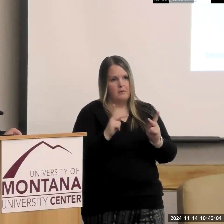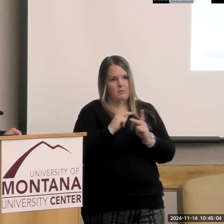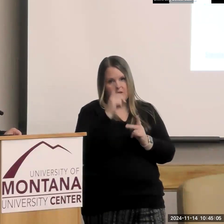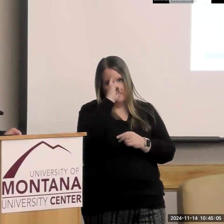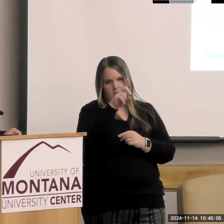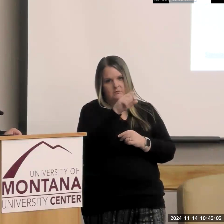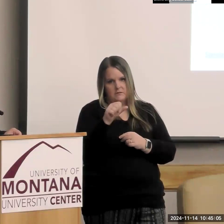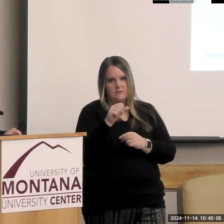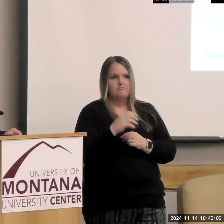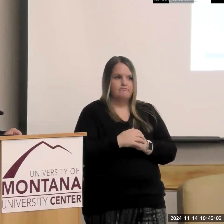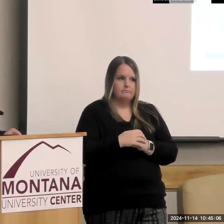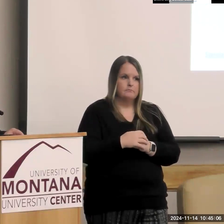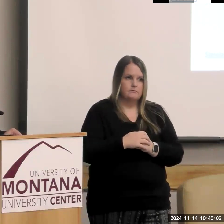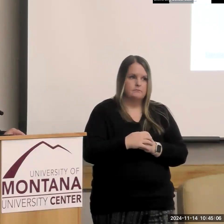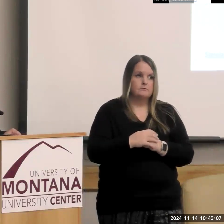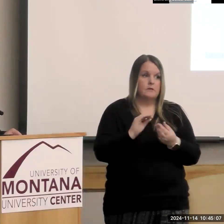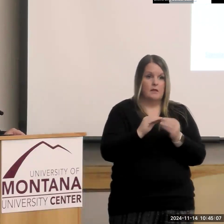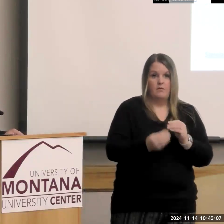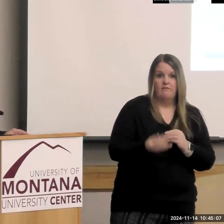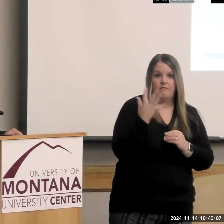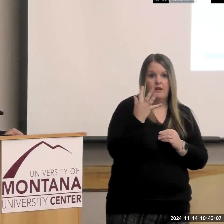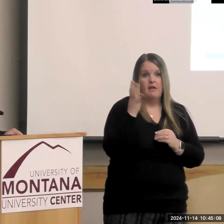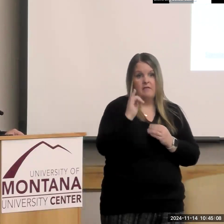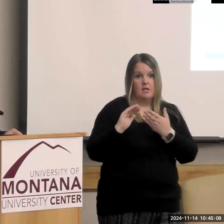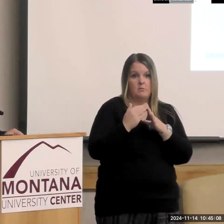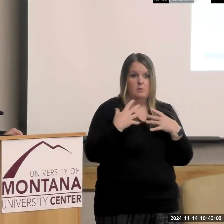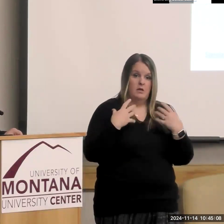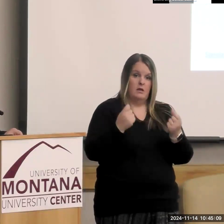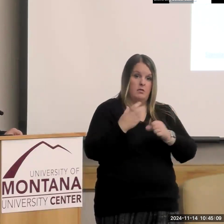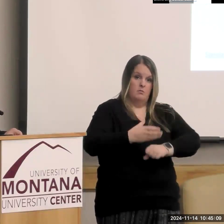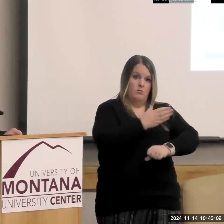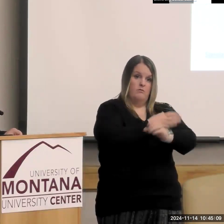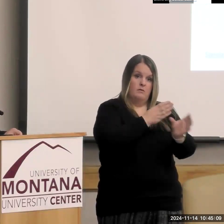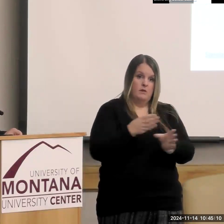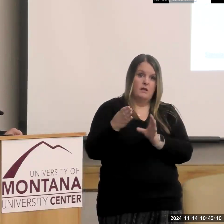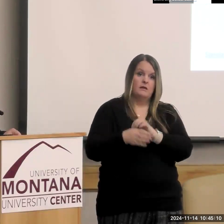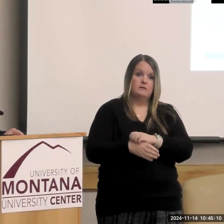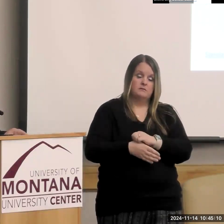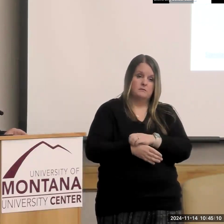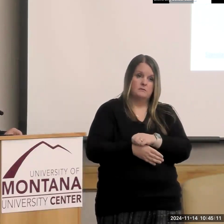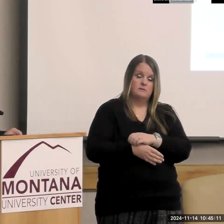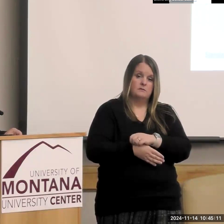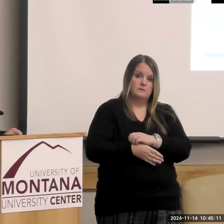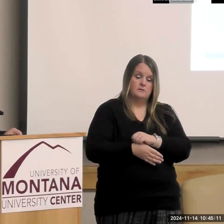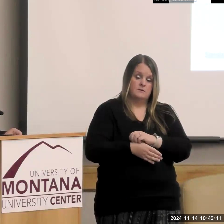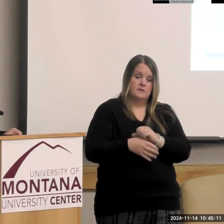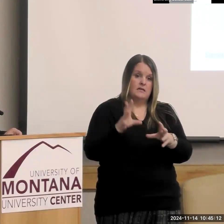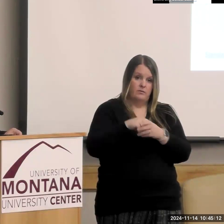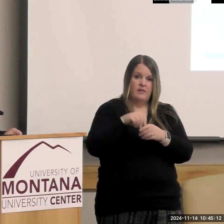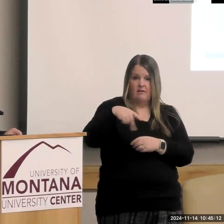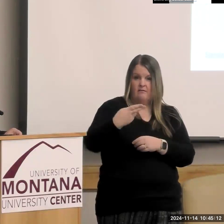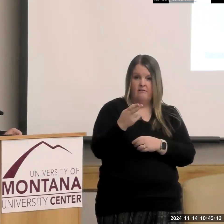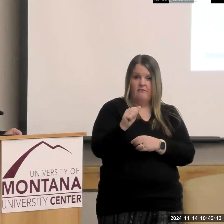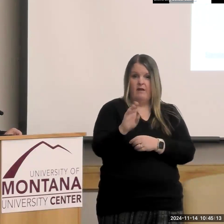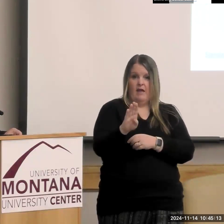disabilities. Domain 5, and this is where that community health improvement plan resides within the FAB domains. It focuses